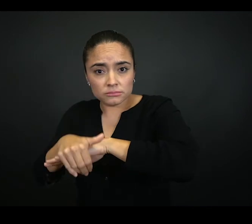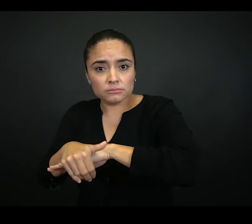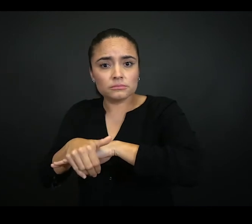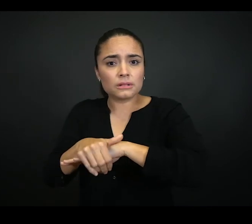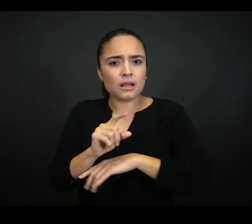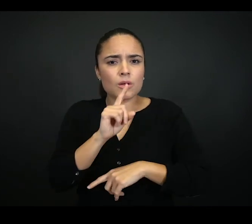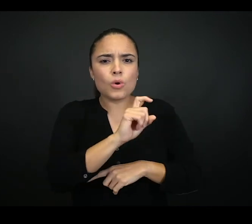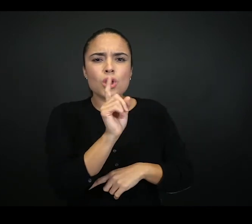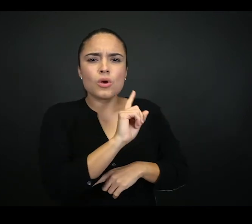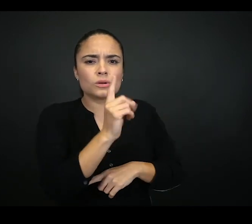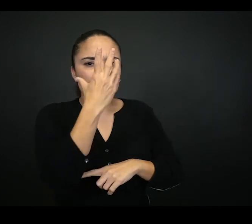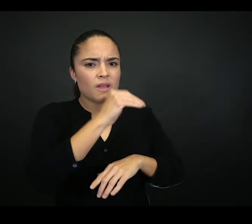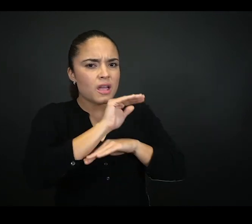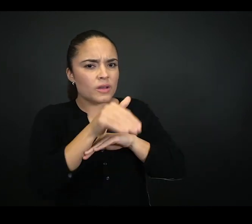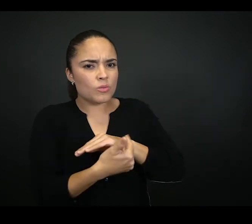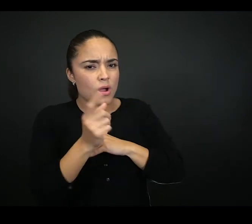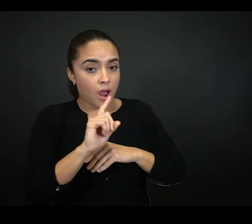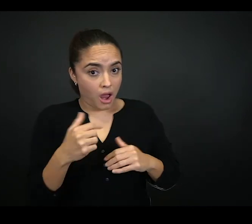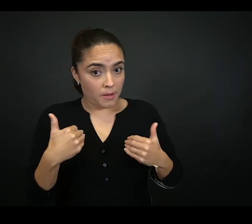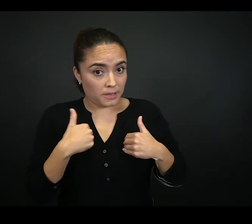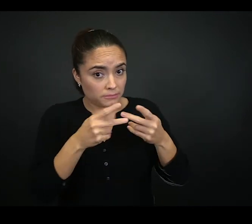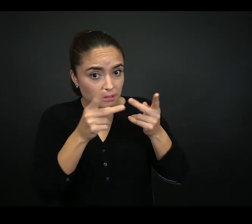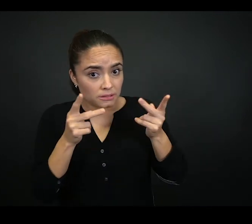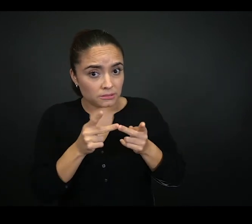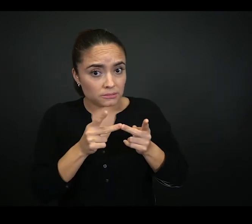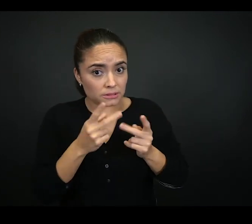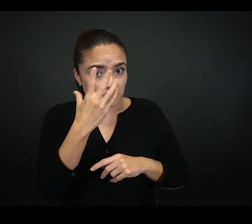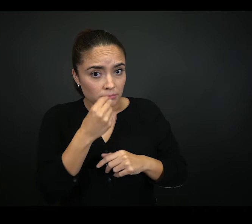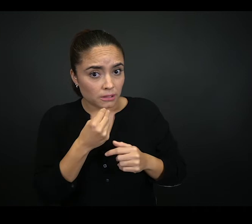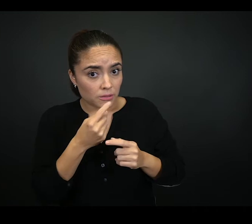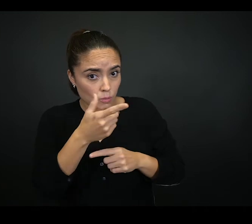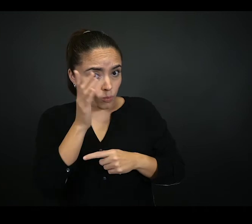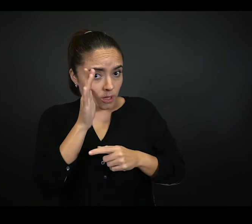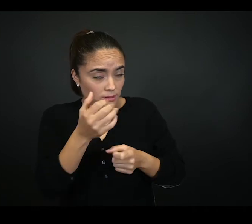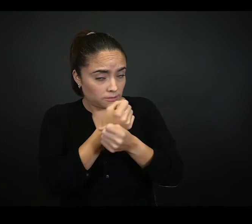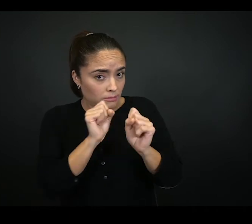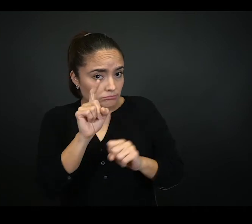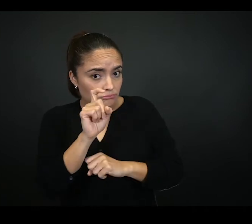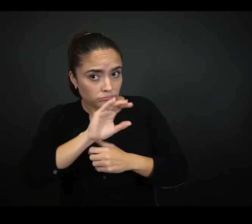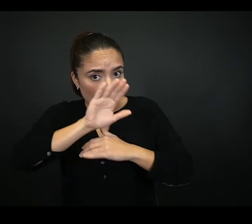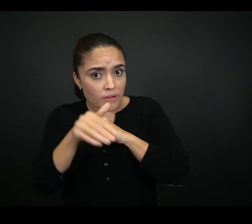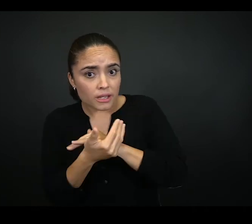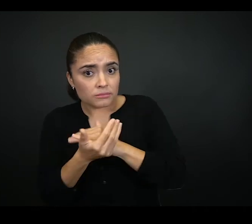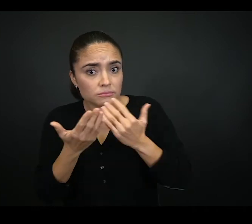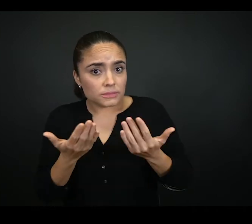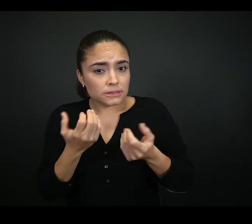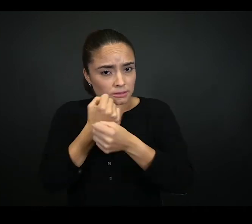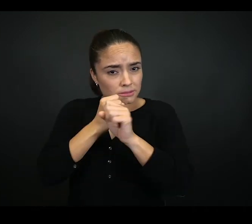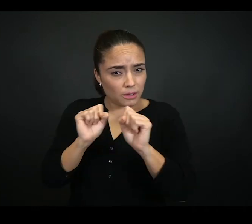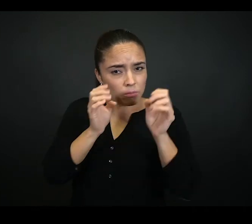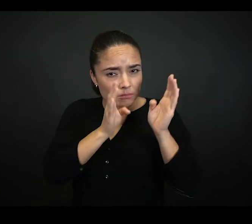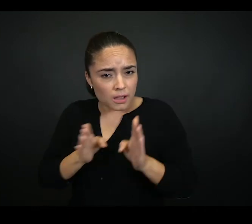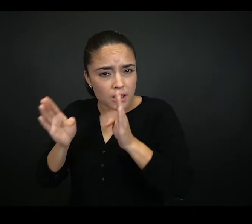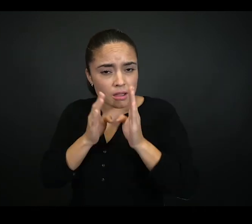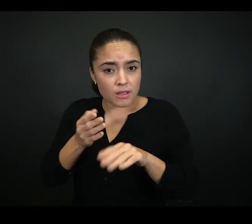you? Are you going to be safe overnight? Let's look at a safety plan, even before your drug use, because we're only open 10